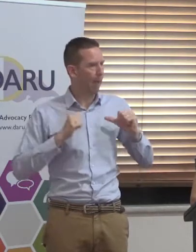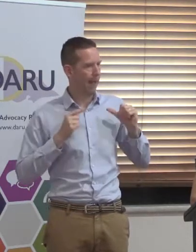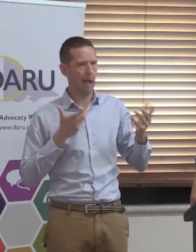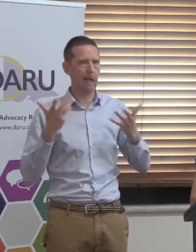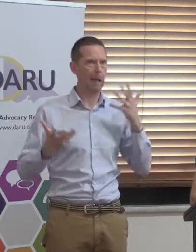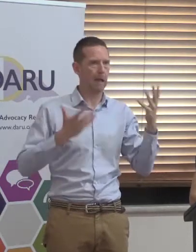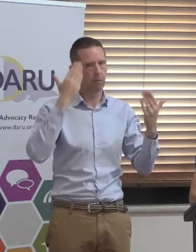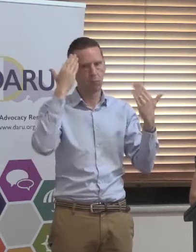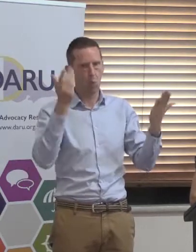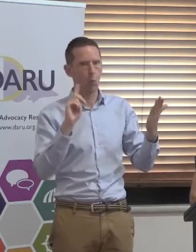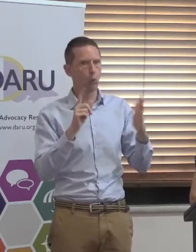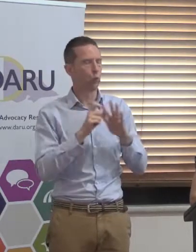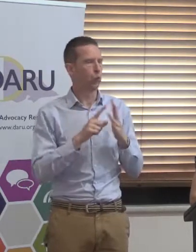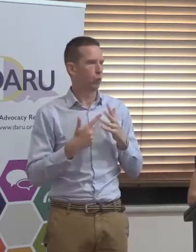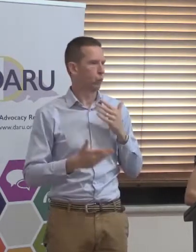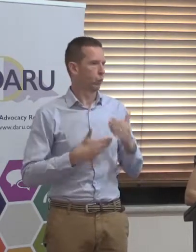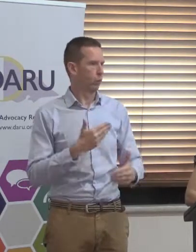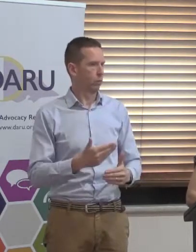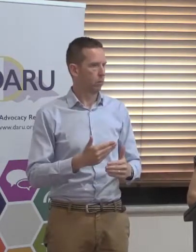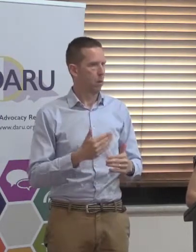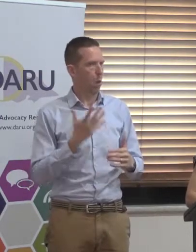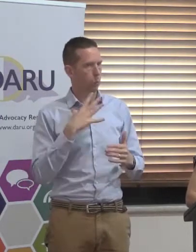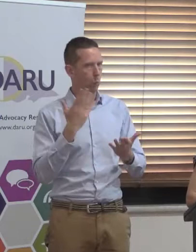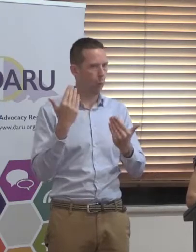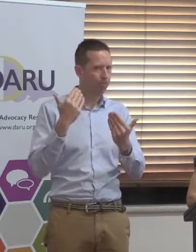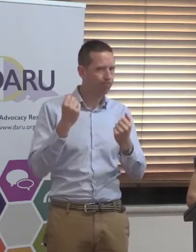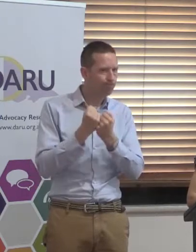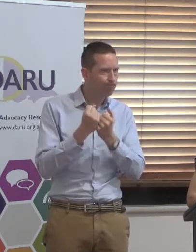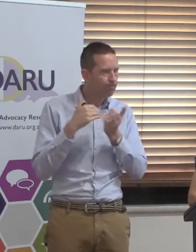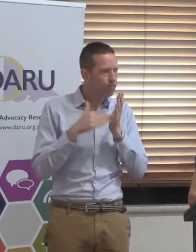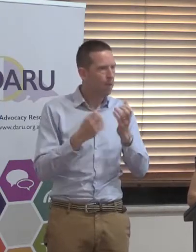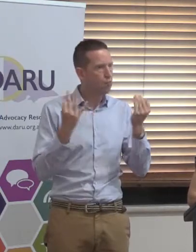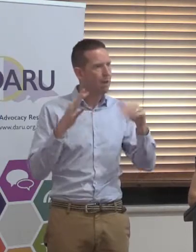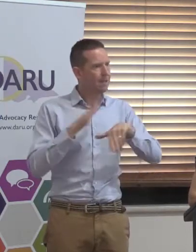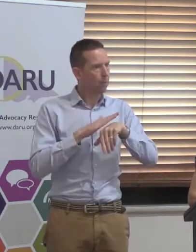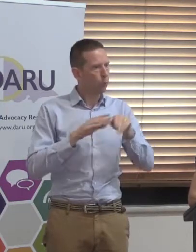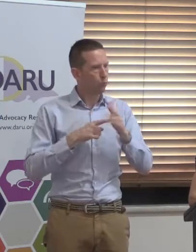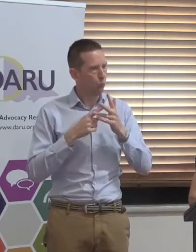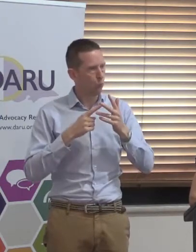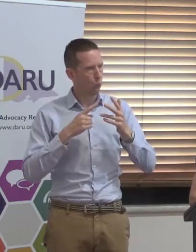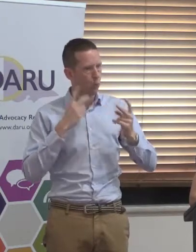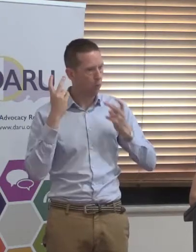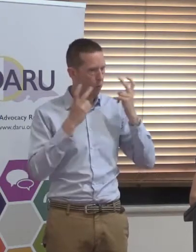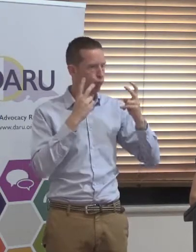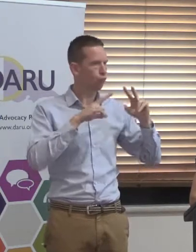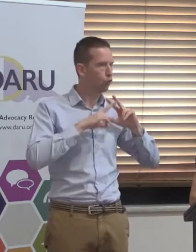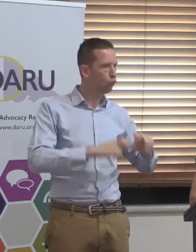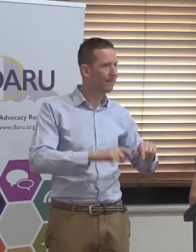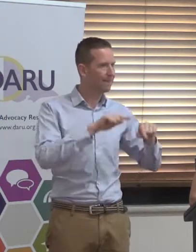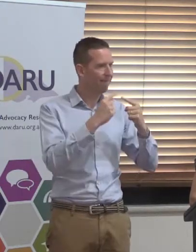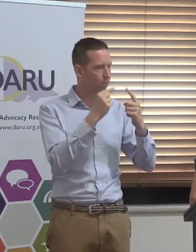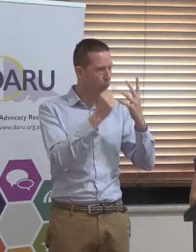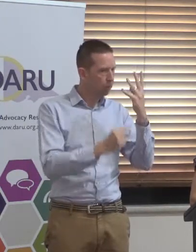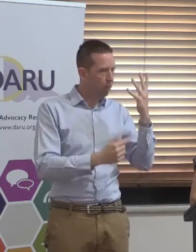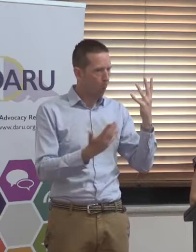go to get assistance, or didn't have time to research all the different avenues